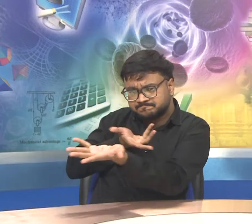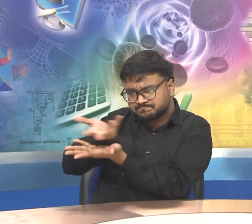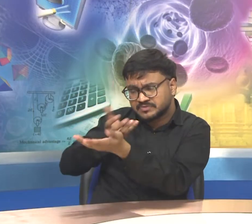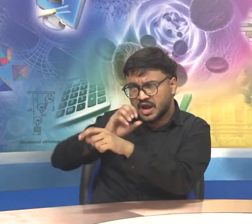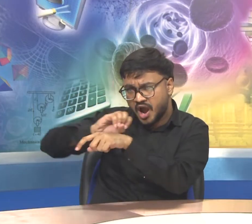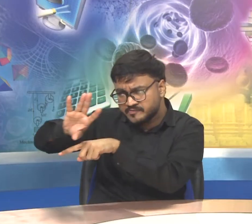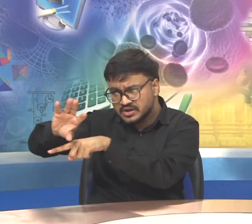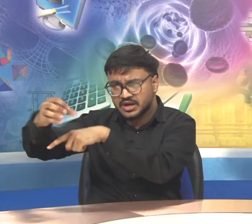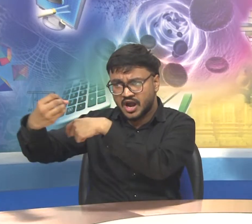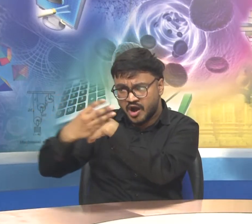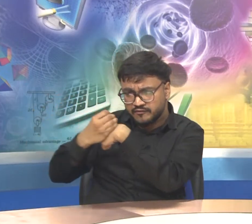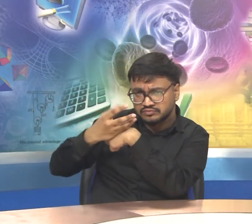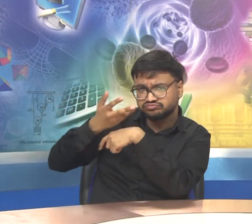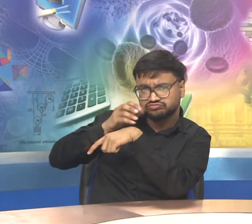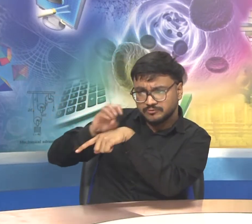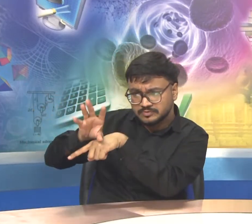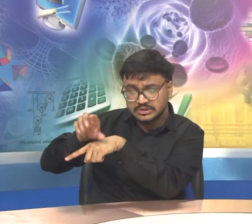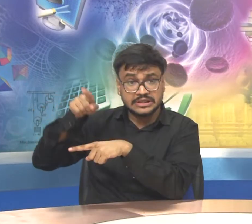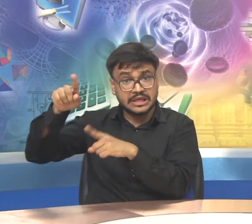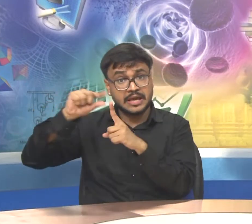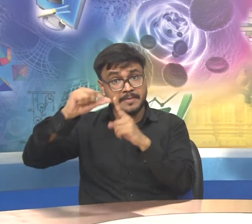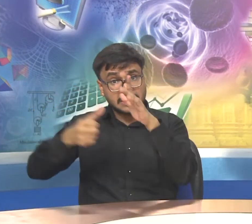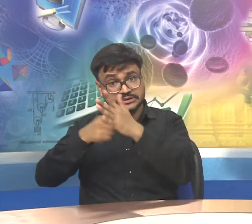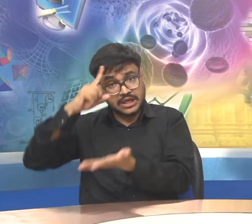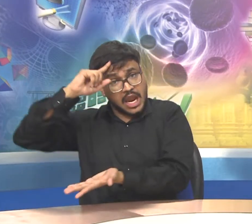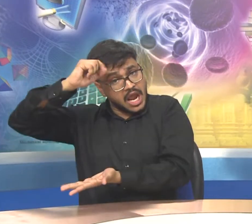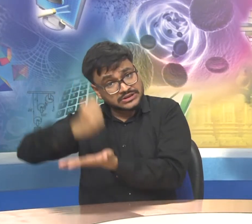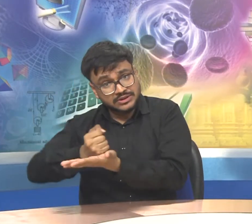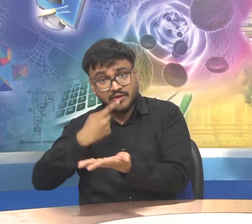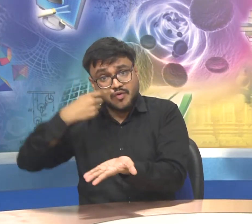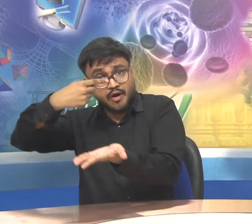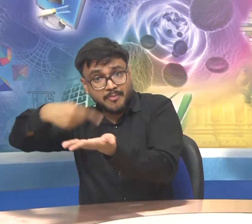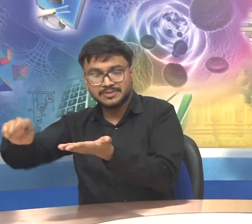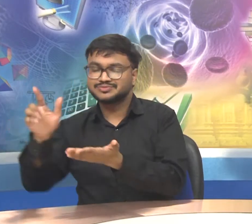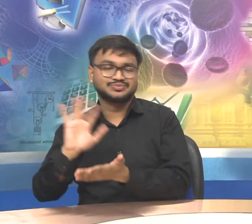public importance to Supreme Court for its advice.